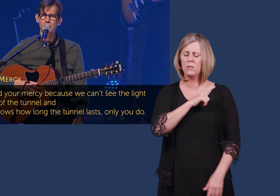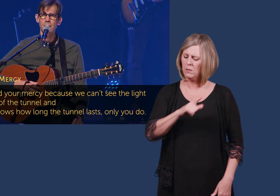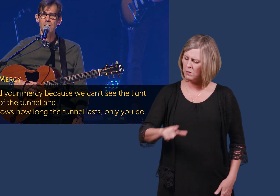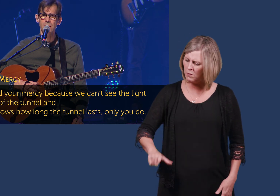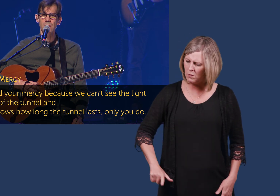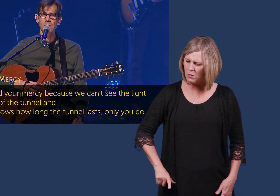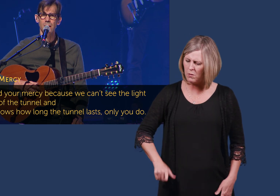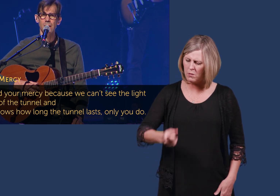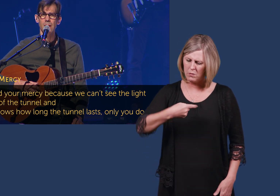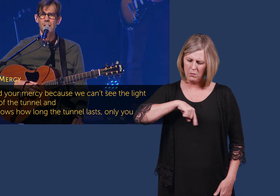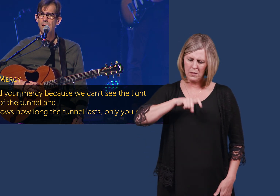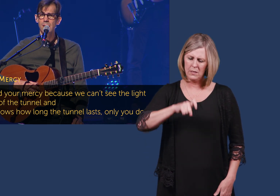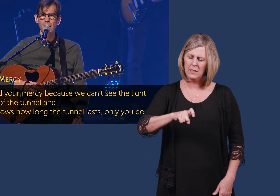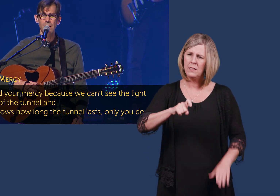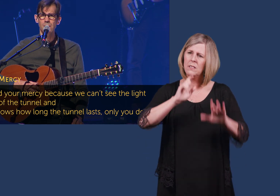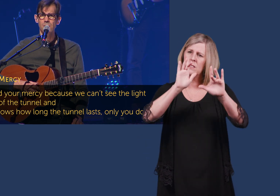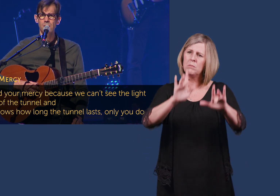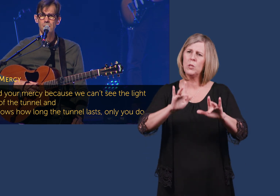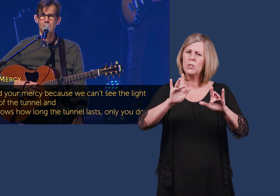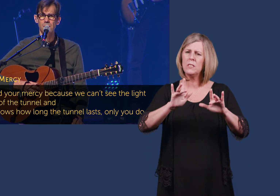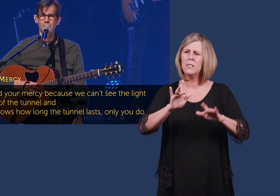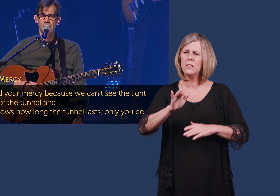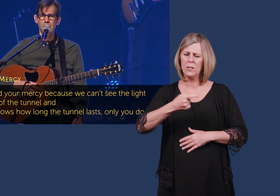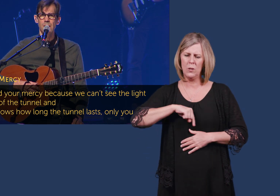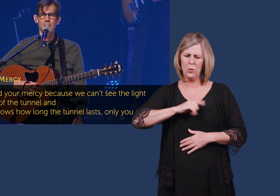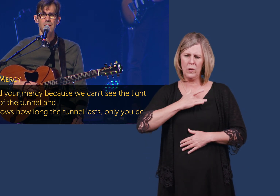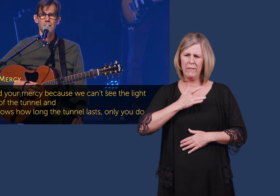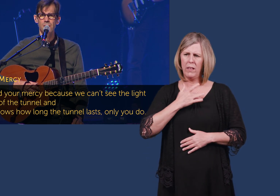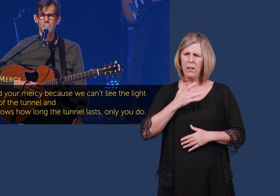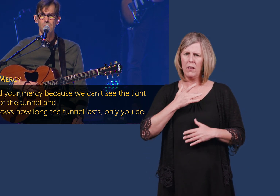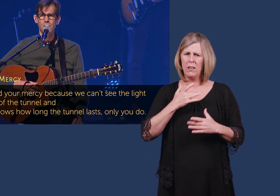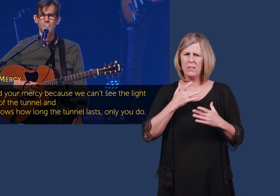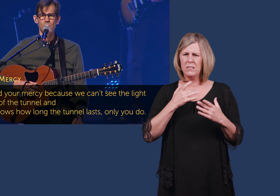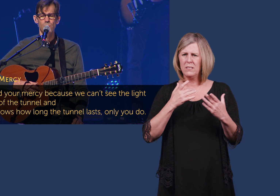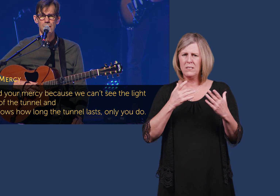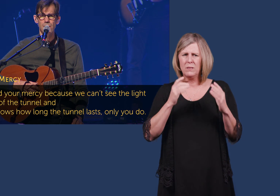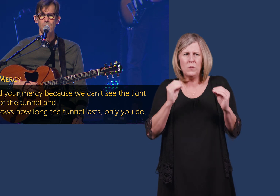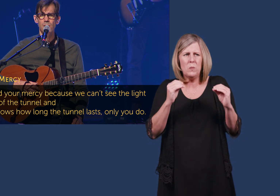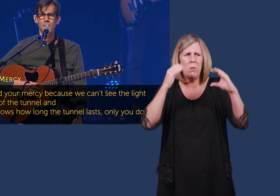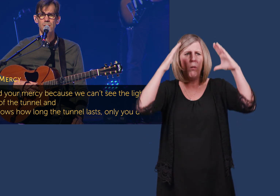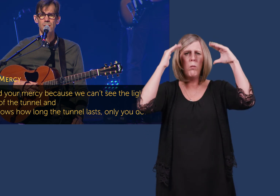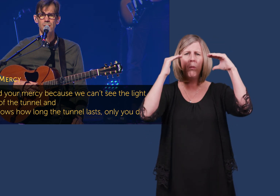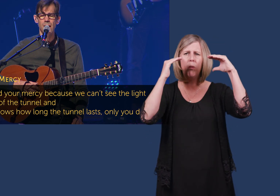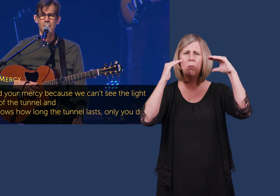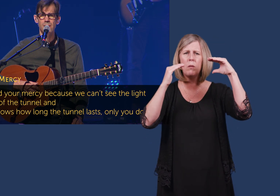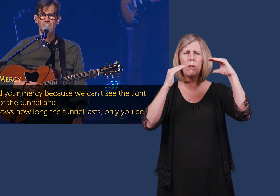we can't see the light at the end of the tunnel, and none of us knows